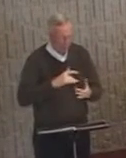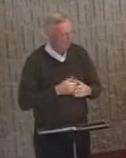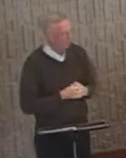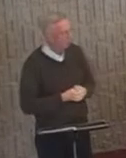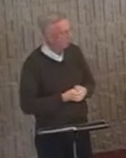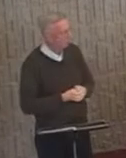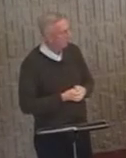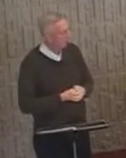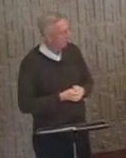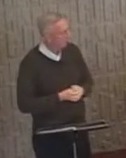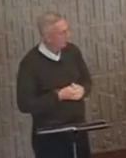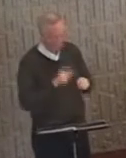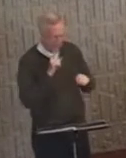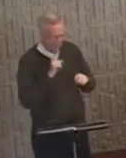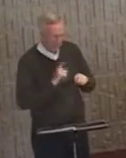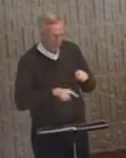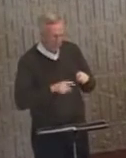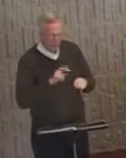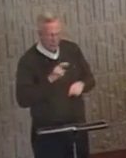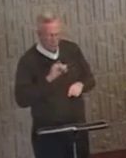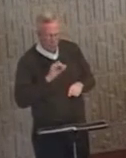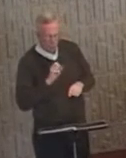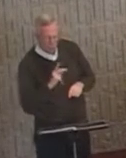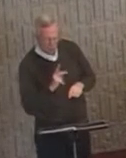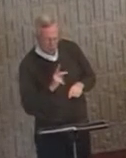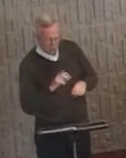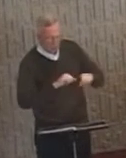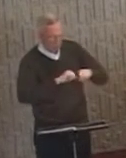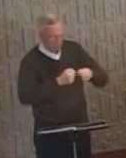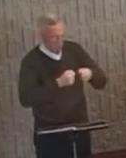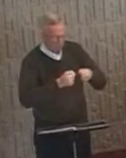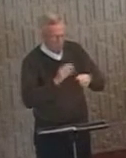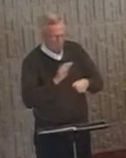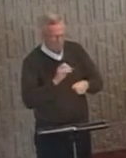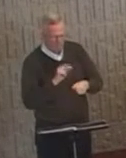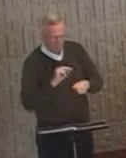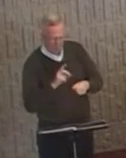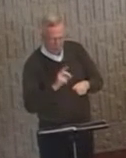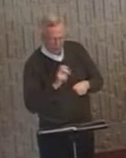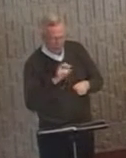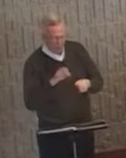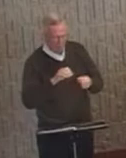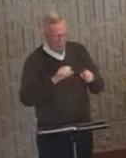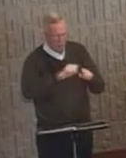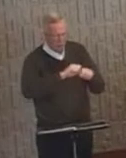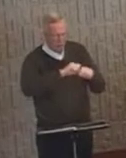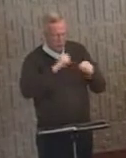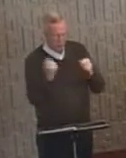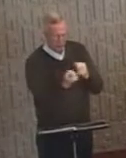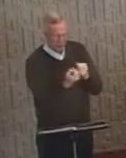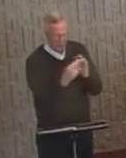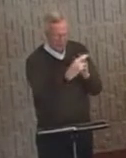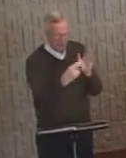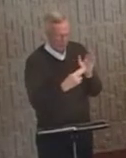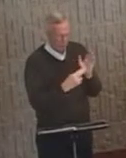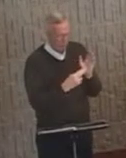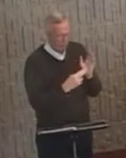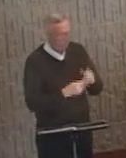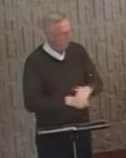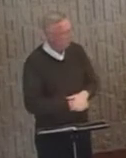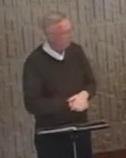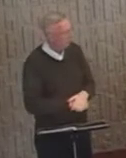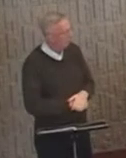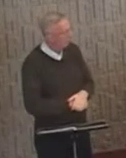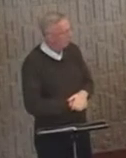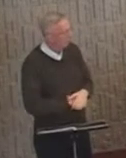they cannot risk breaking the bonds of social conformity. I don't know if any of you remember the movie